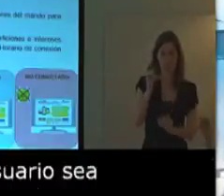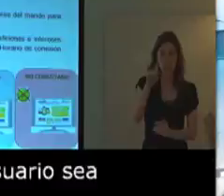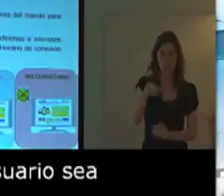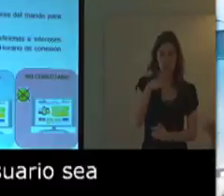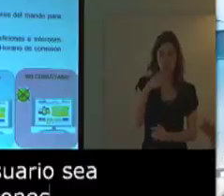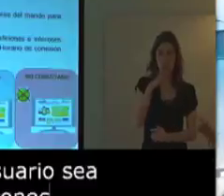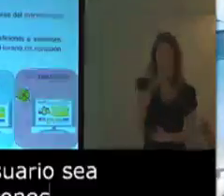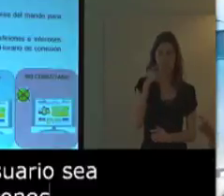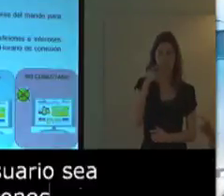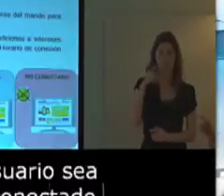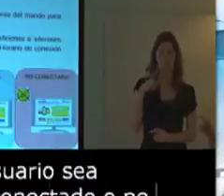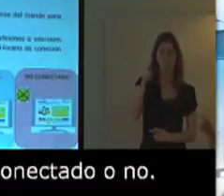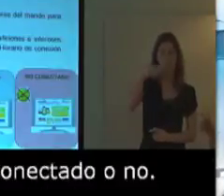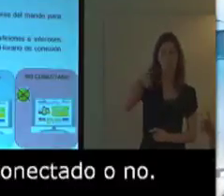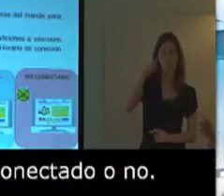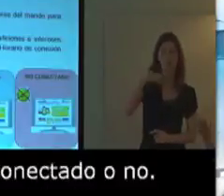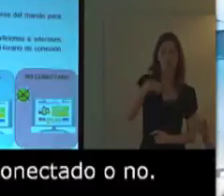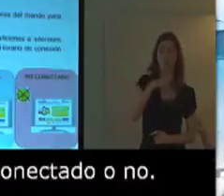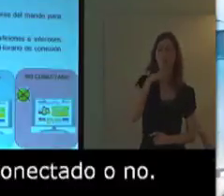some sort of